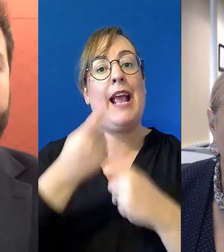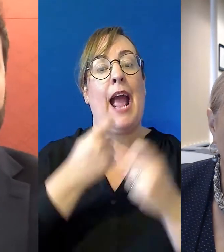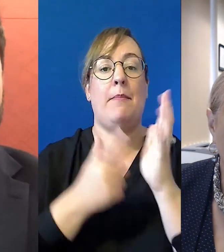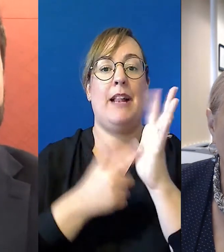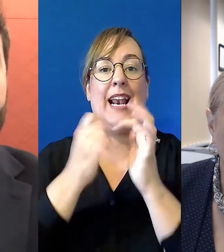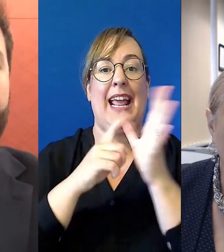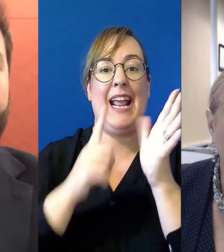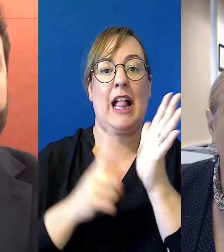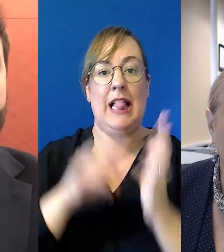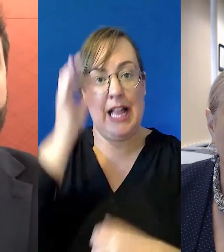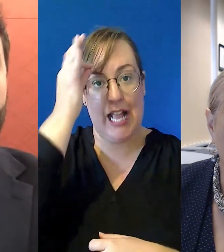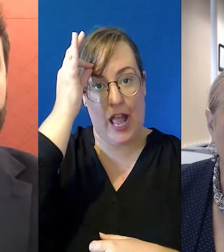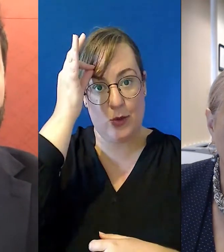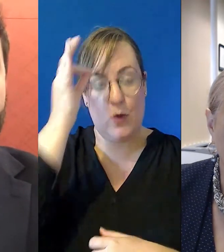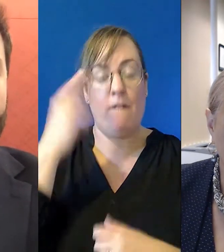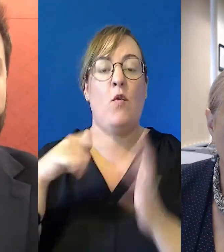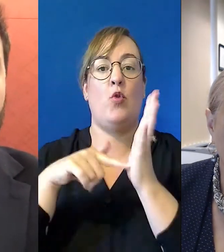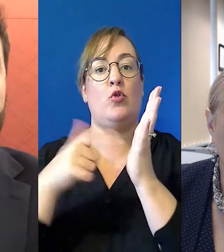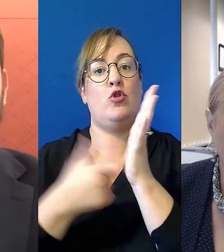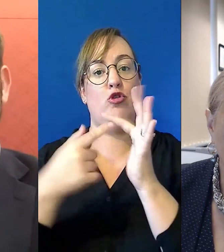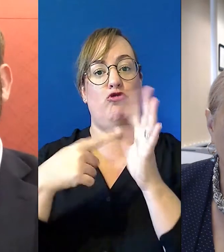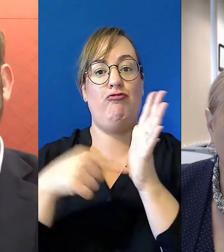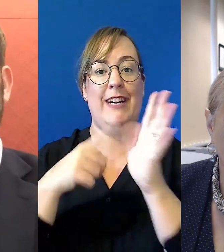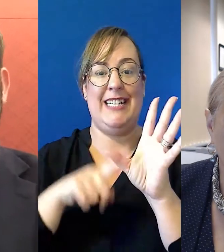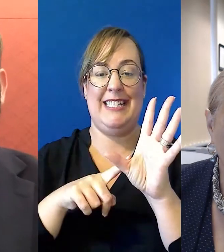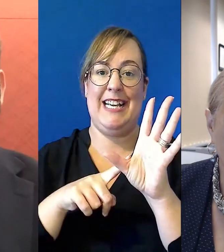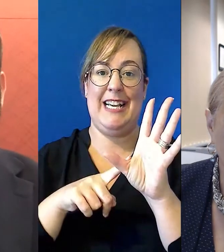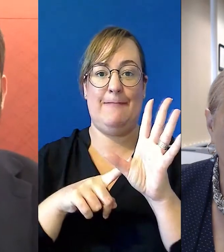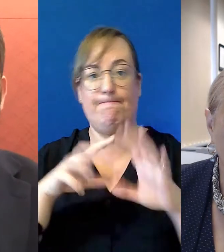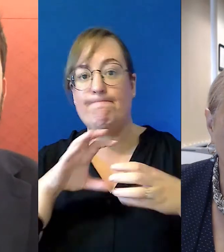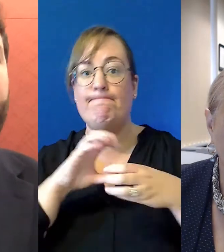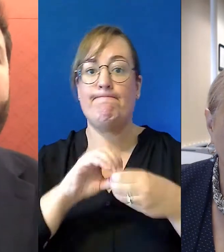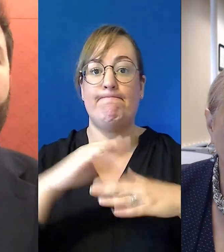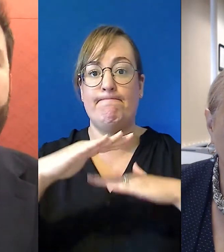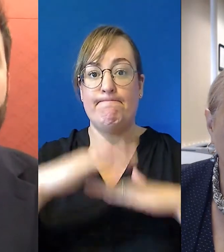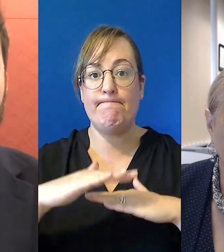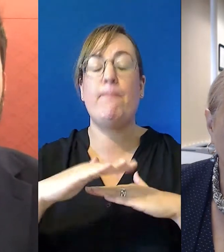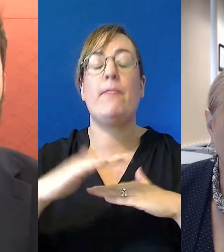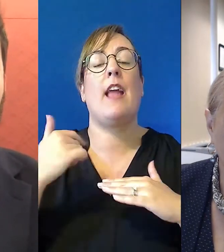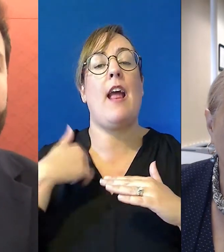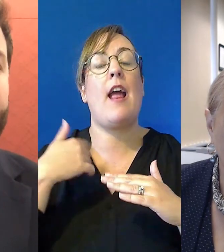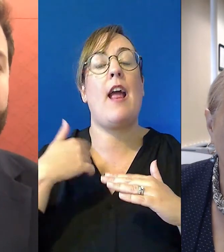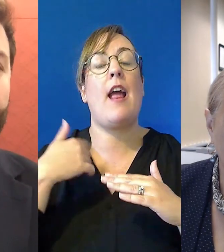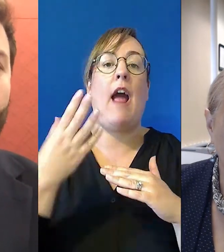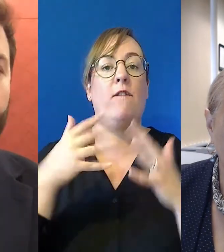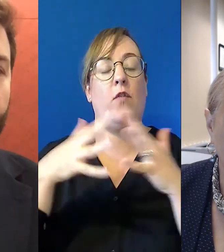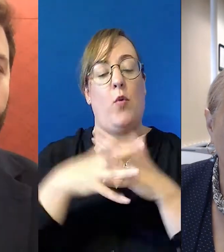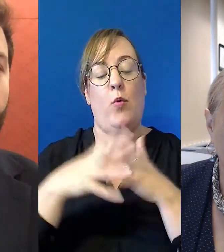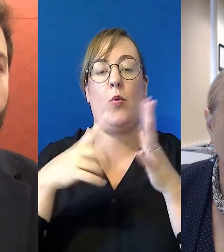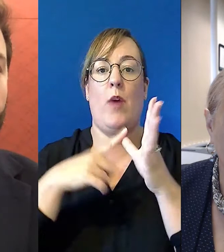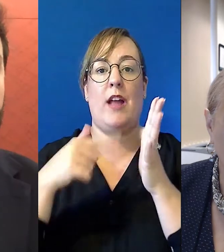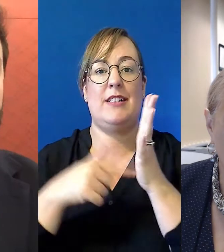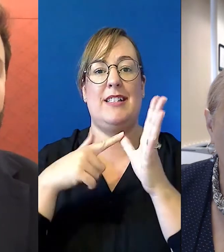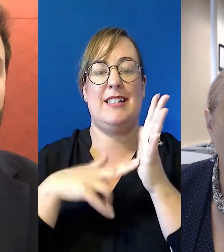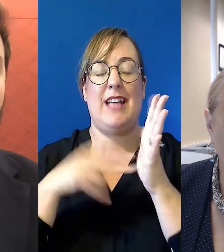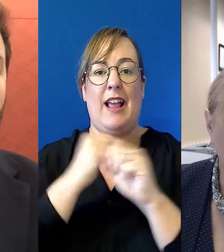treaty claimants and Maori land clients. And she's also been a presiding officer for the Waitangi Tribunal